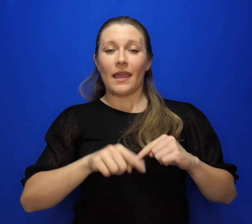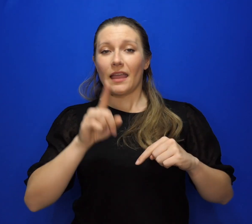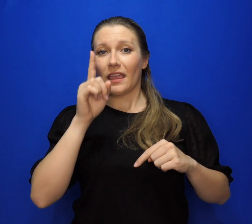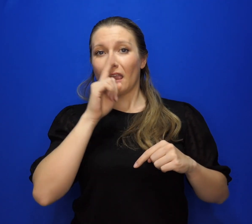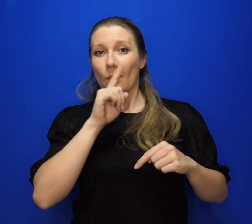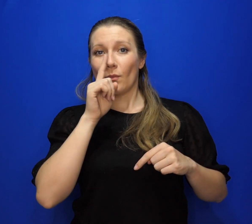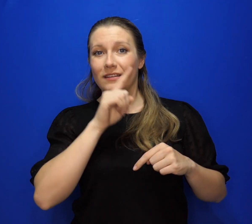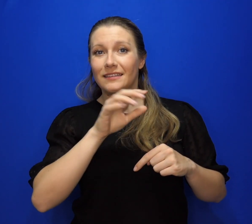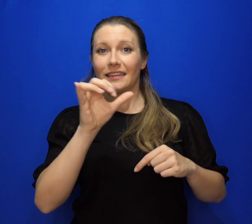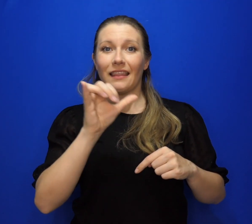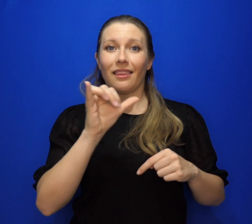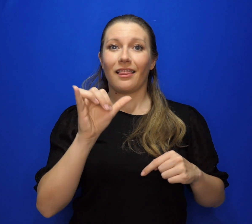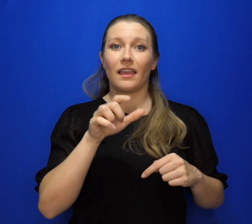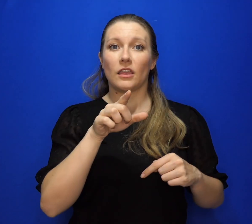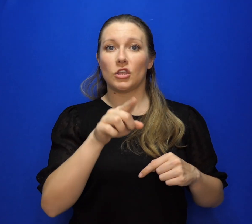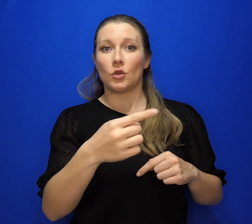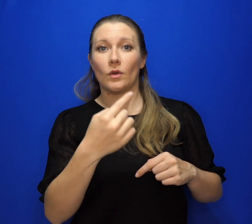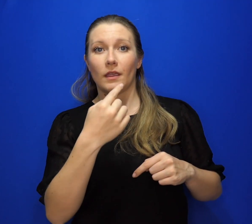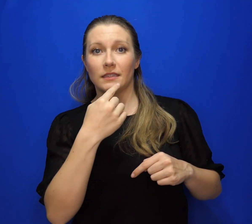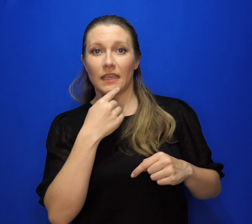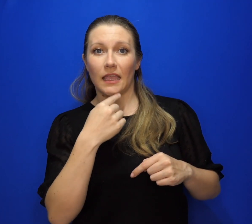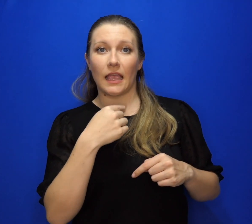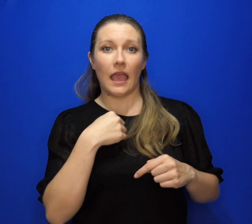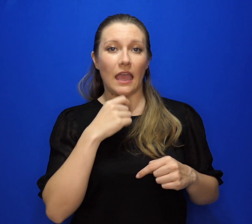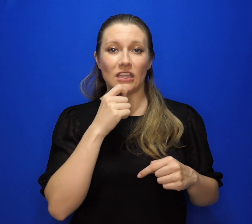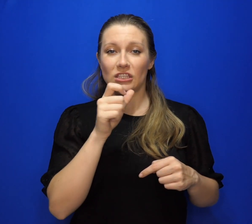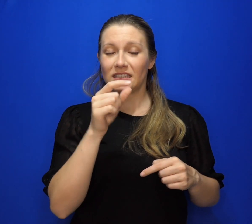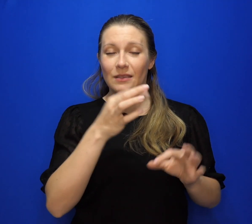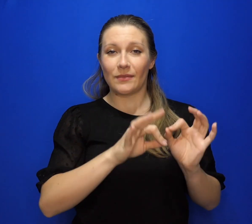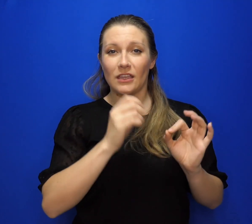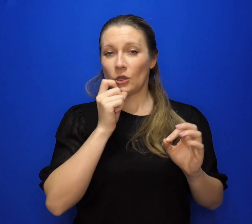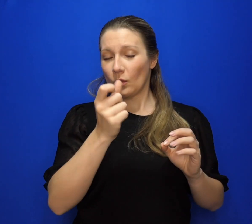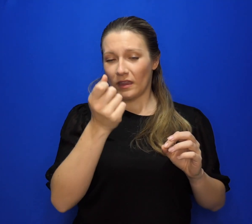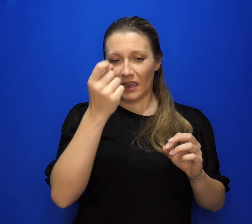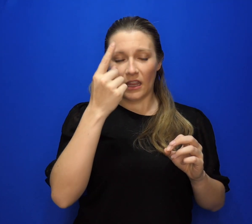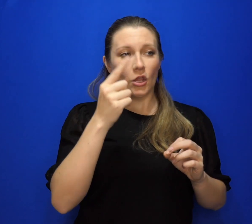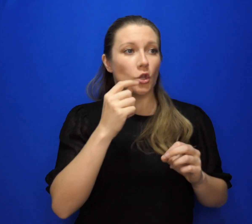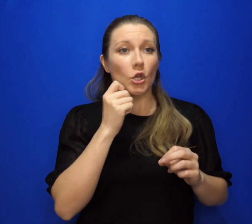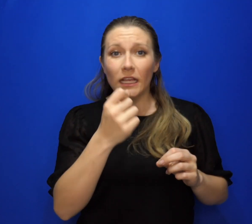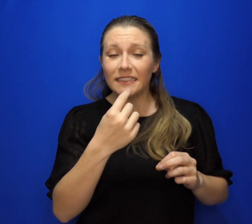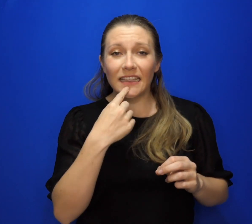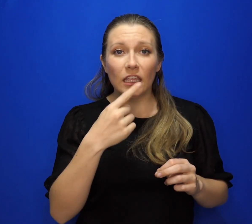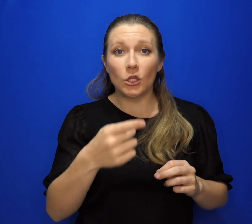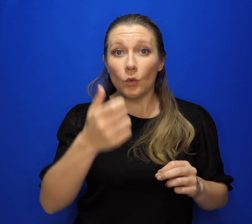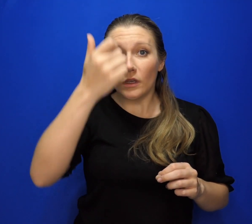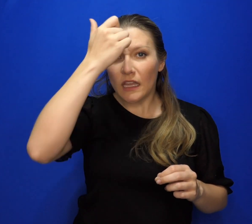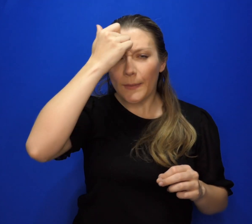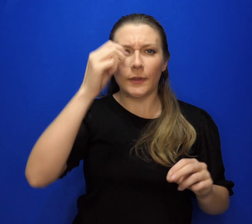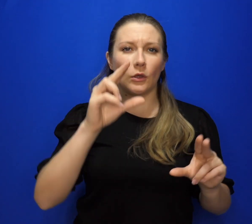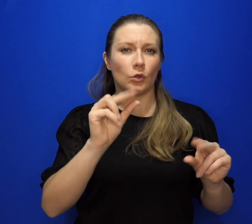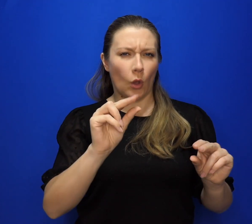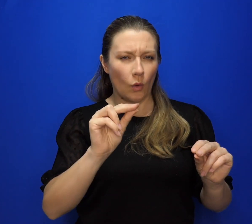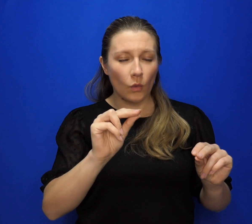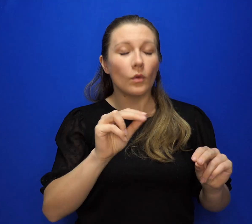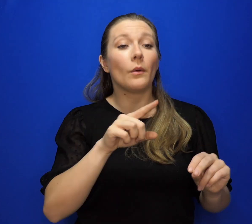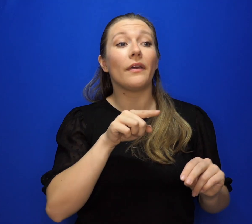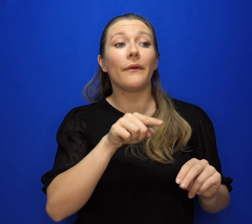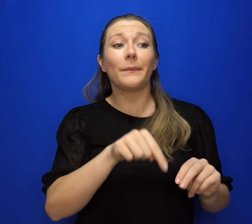are saying, I just don't get it. You're not saying that you're not a smart person. Right. It's just that this is new. I don't get that. Yeah.